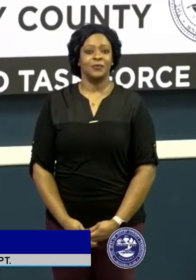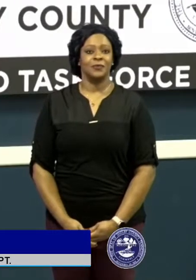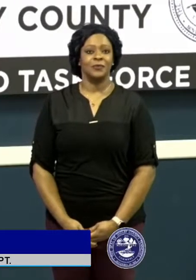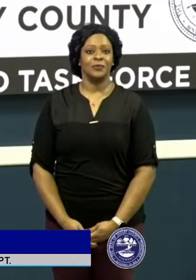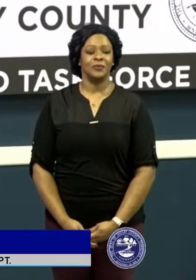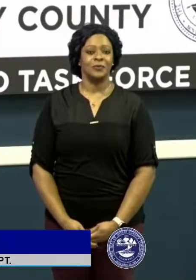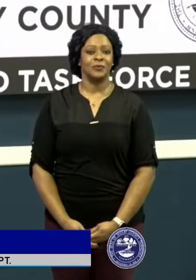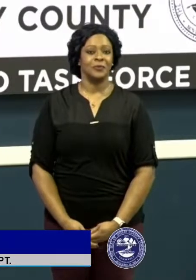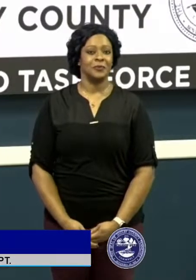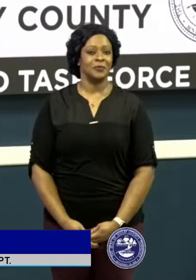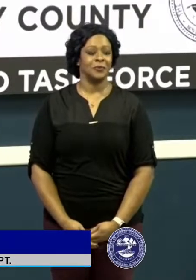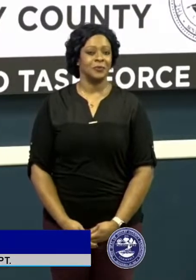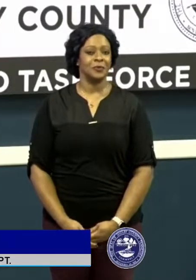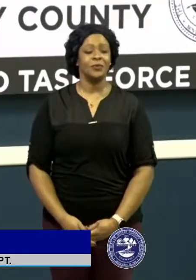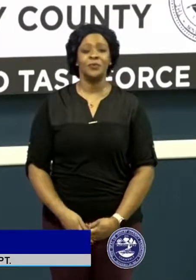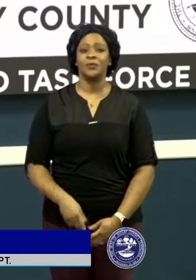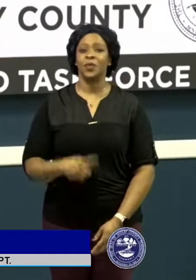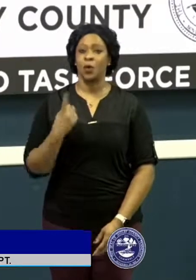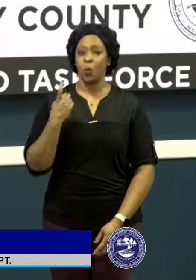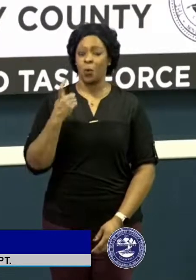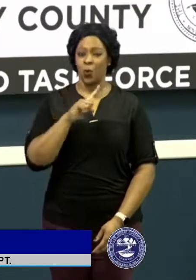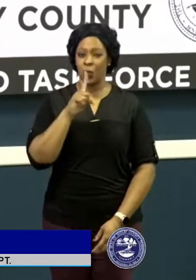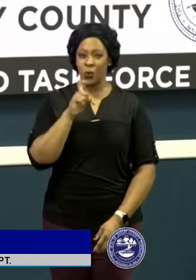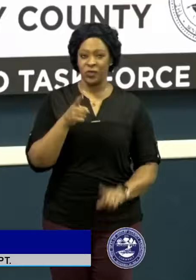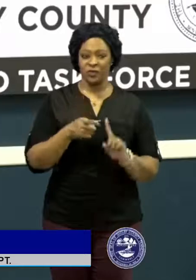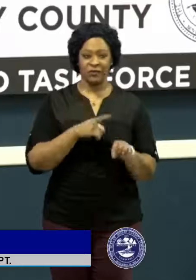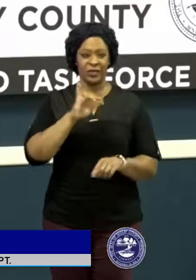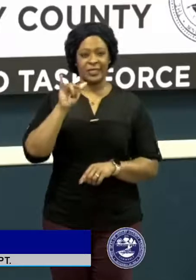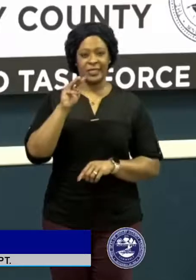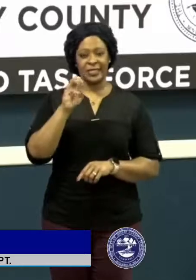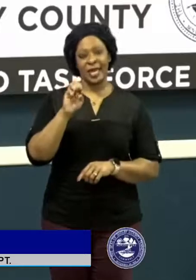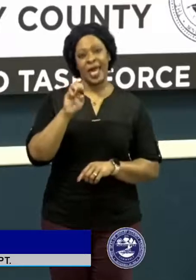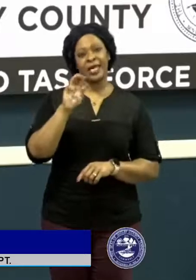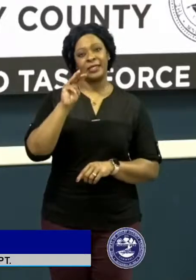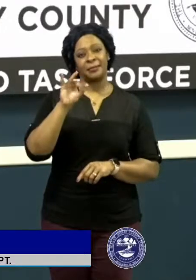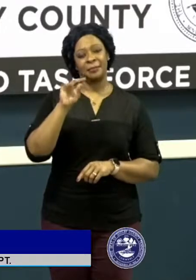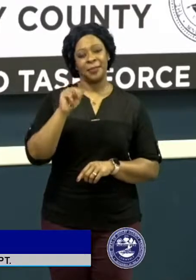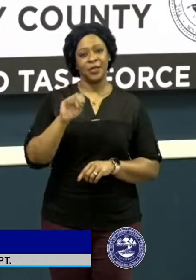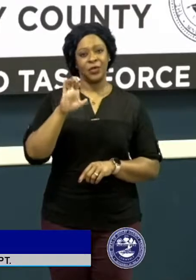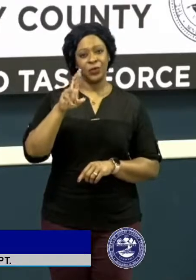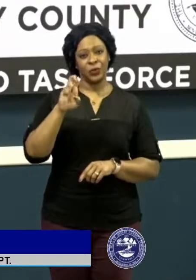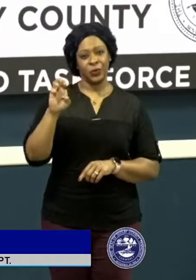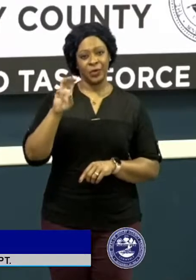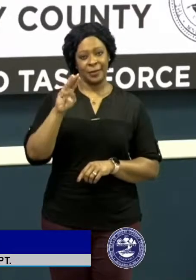Okay, at this, one more question from Jasmine McCraven.